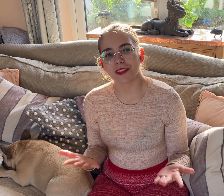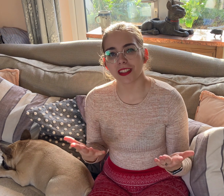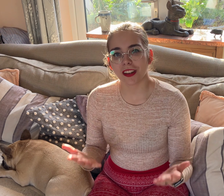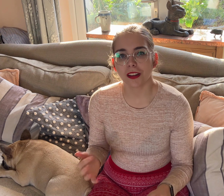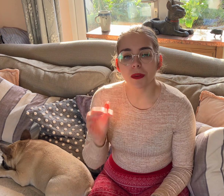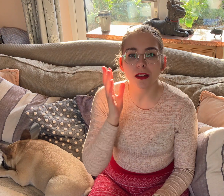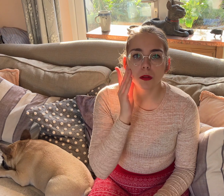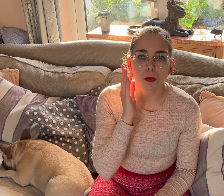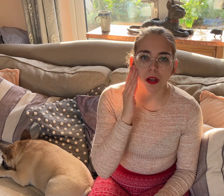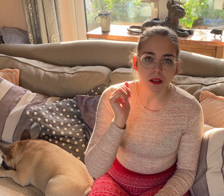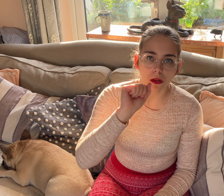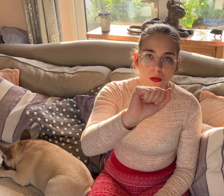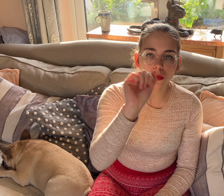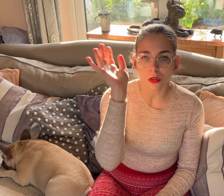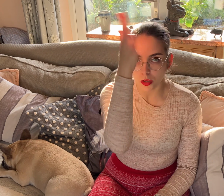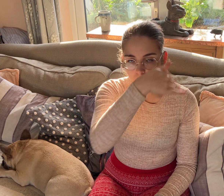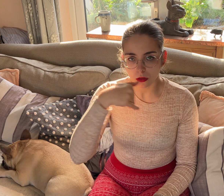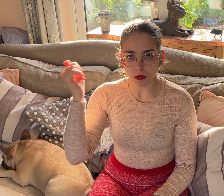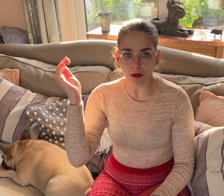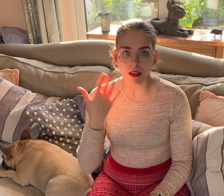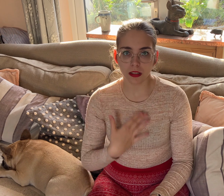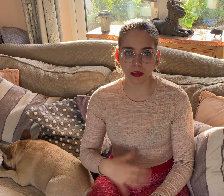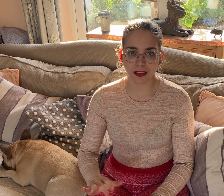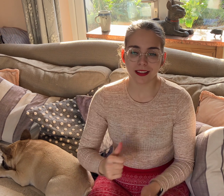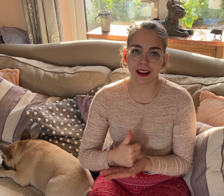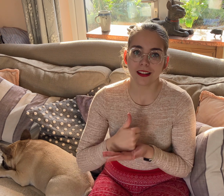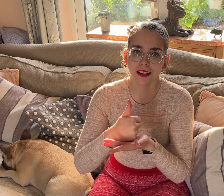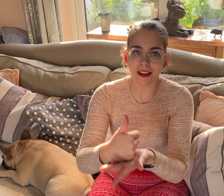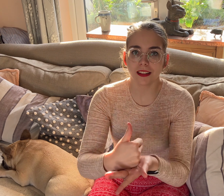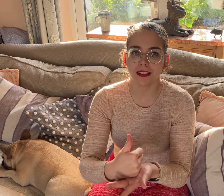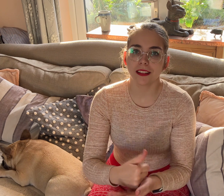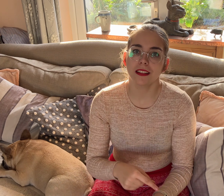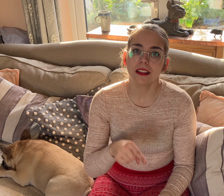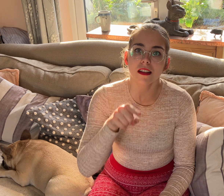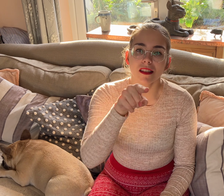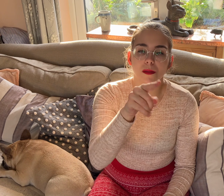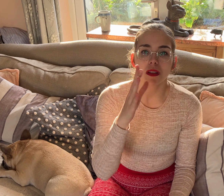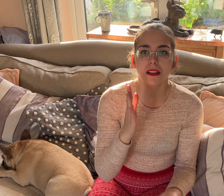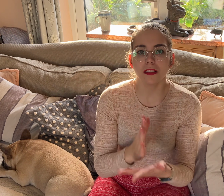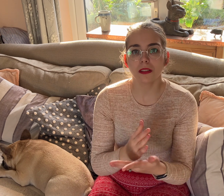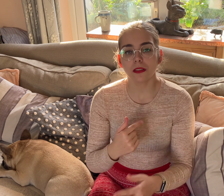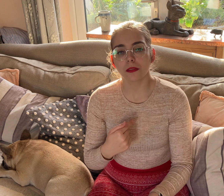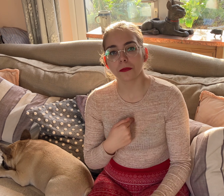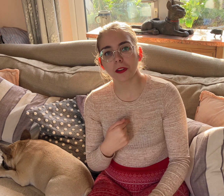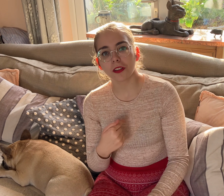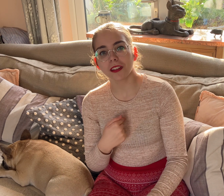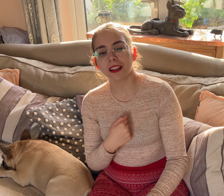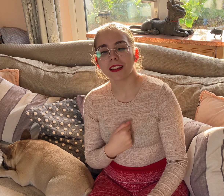timing when your soul needs aligning. It's me you can find in.